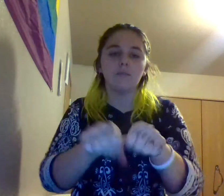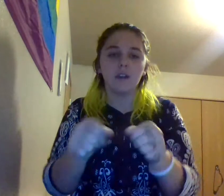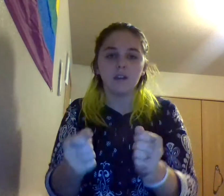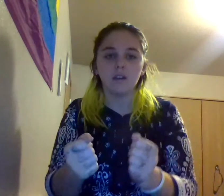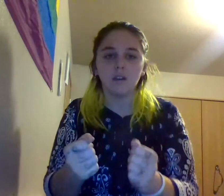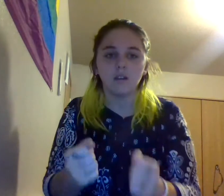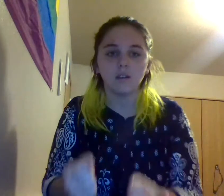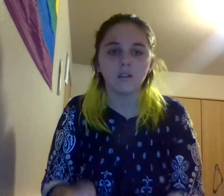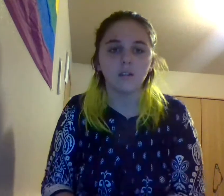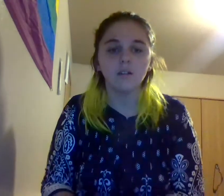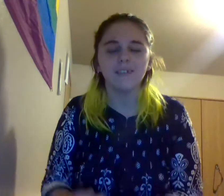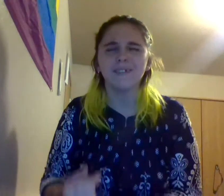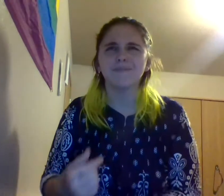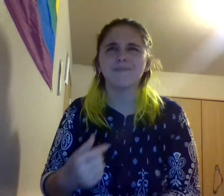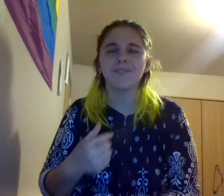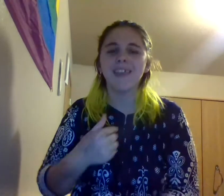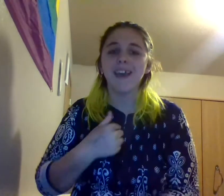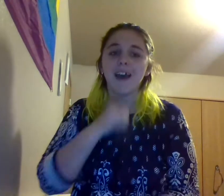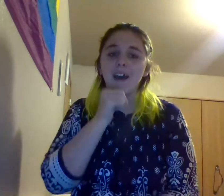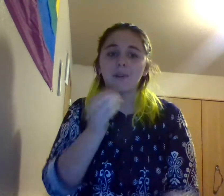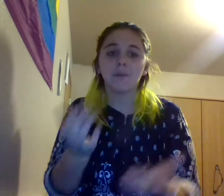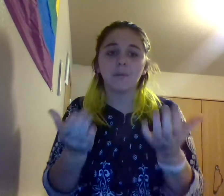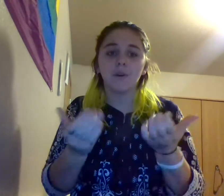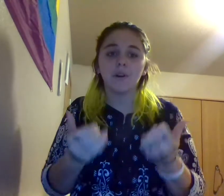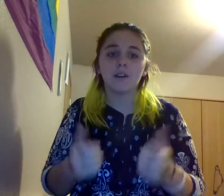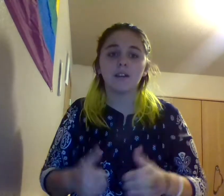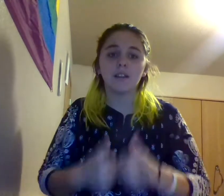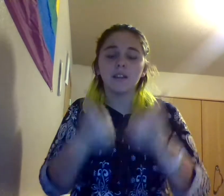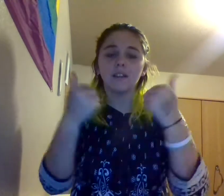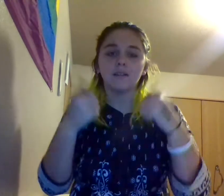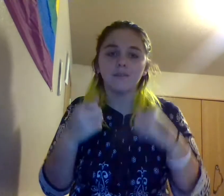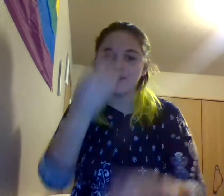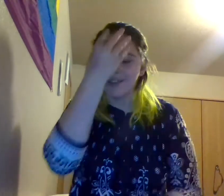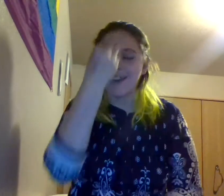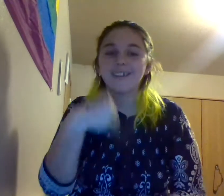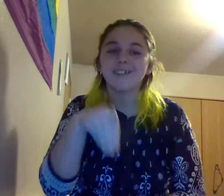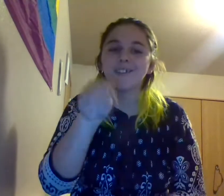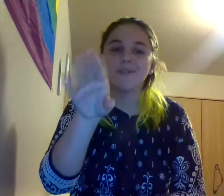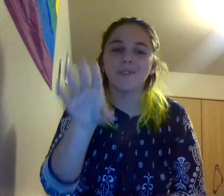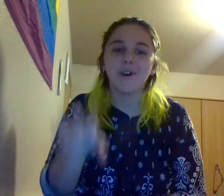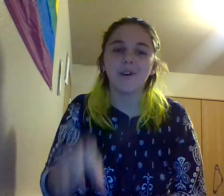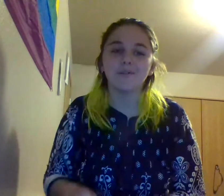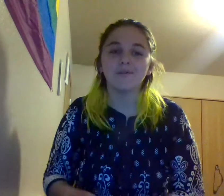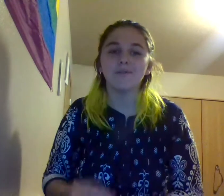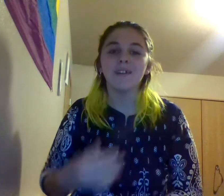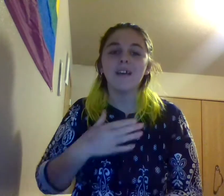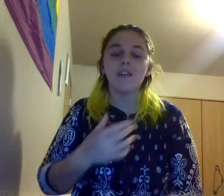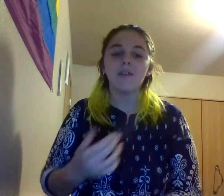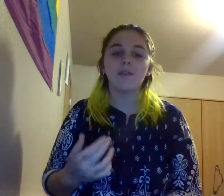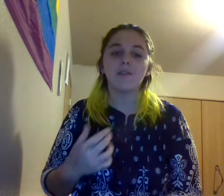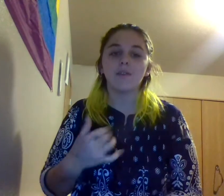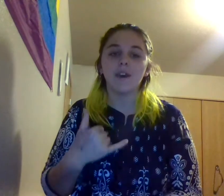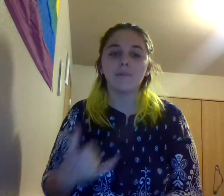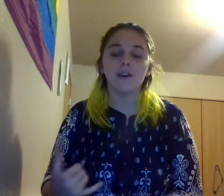breaking. I don't wanna let you know that my